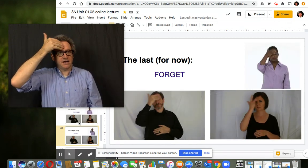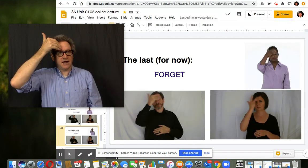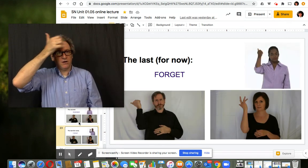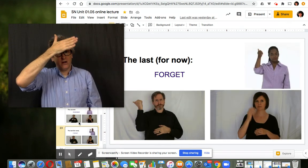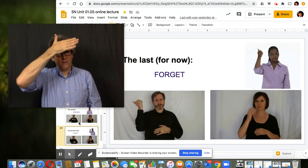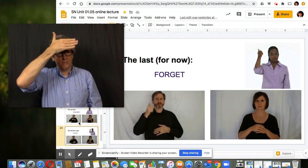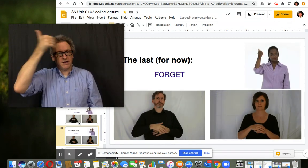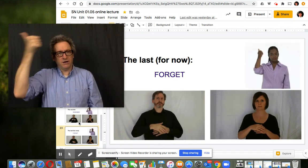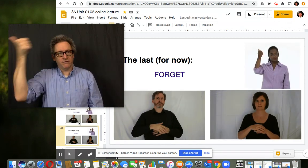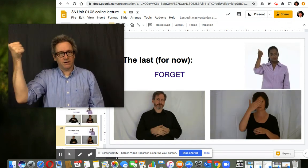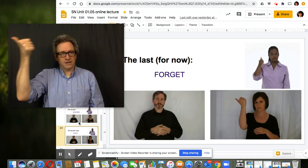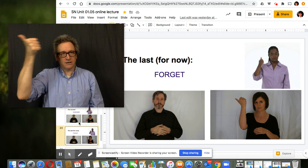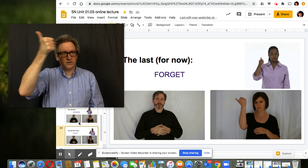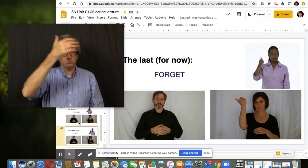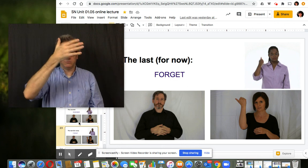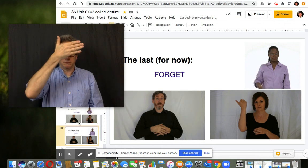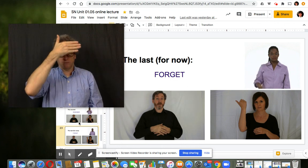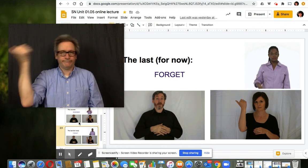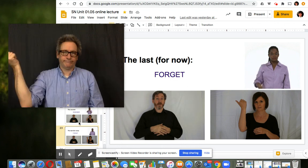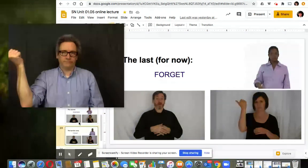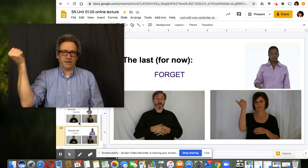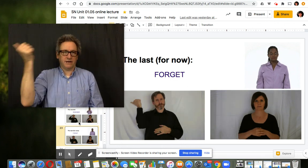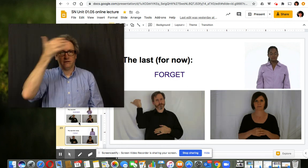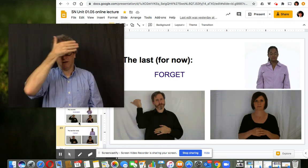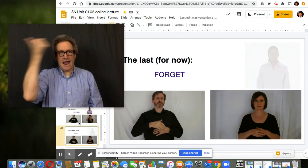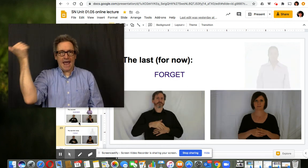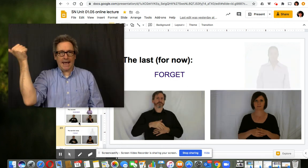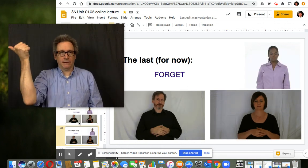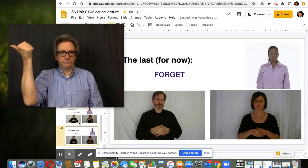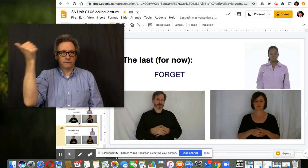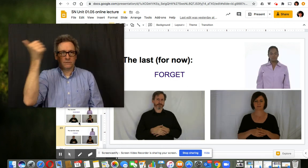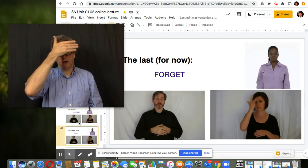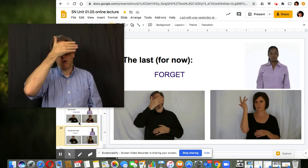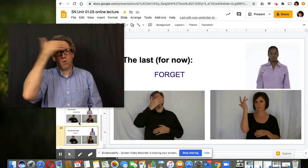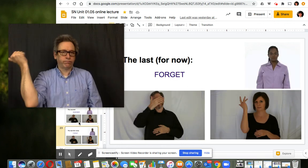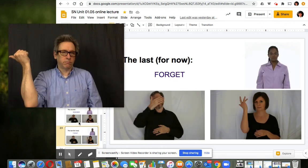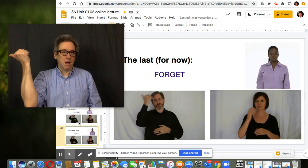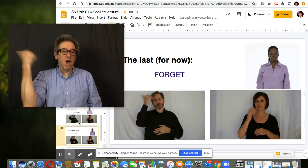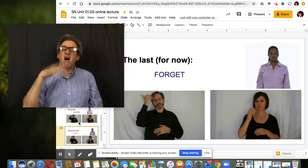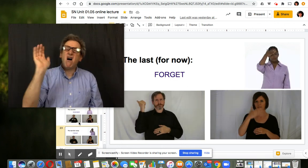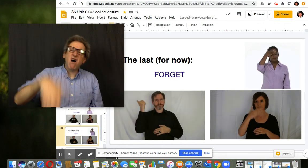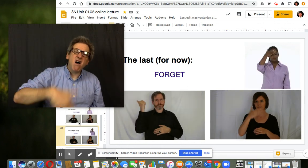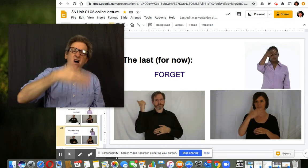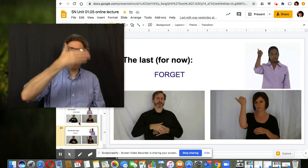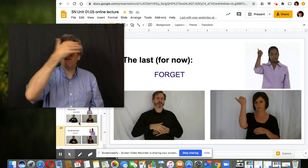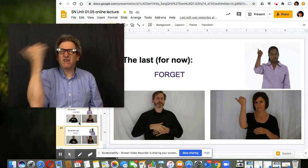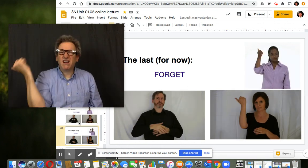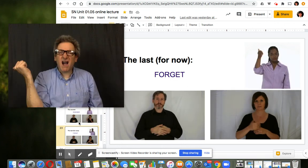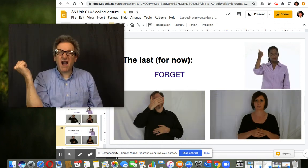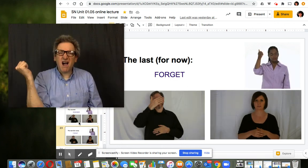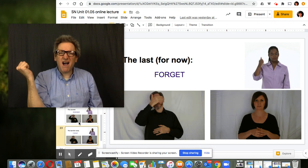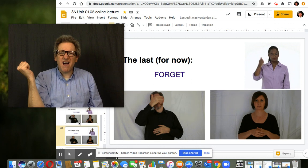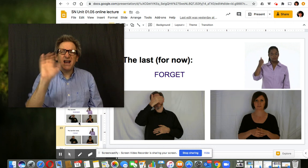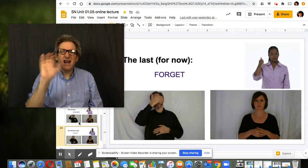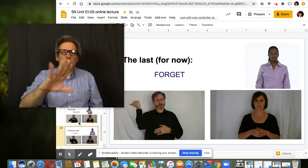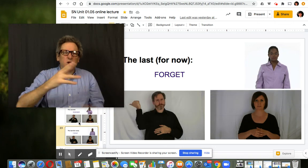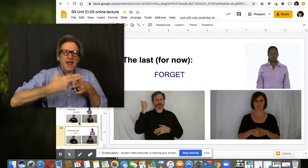the side, off bring your fingers in to like an A. Oh, forgot.